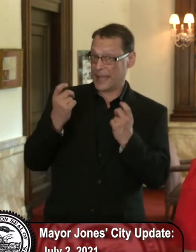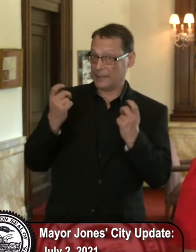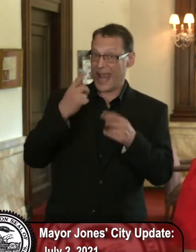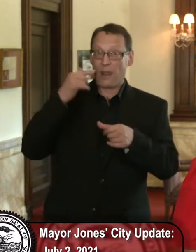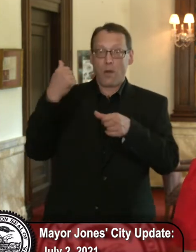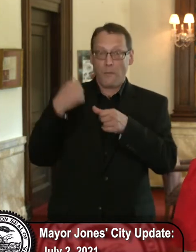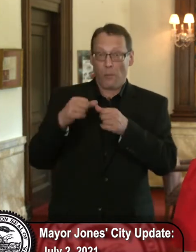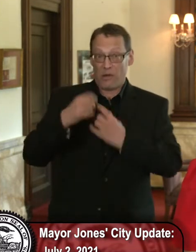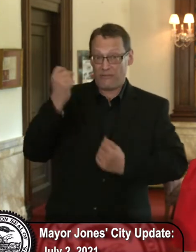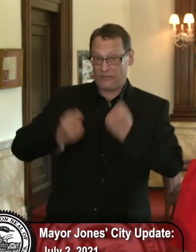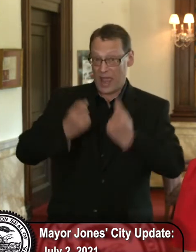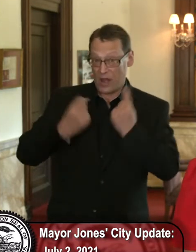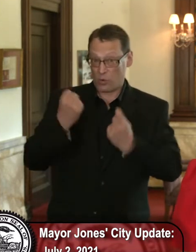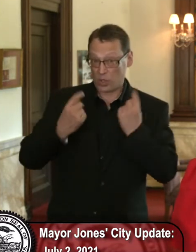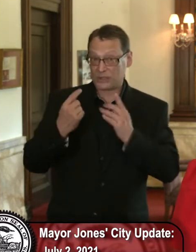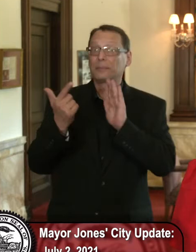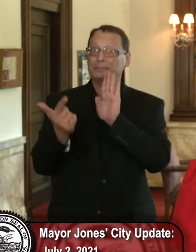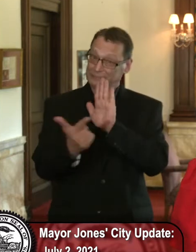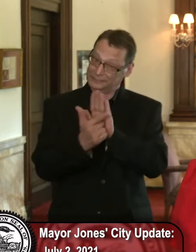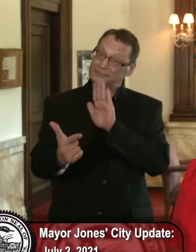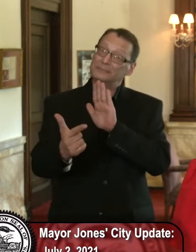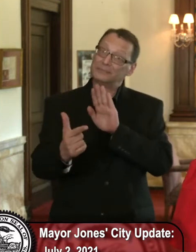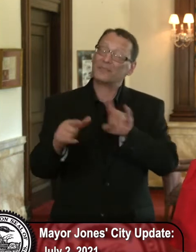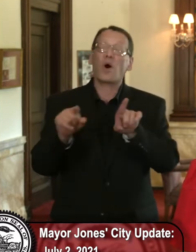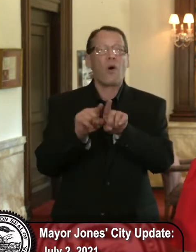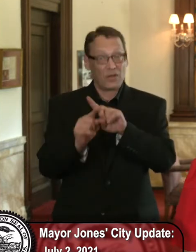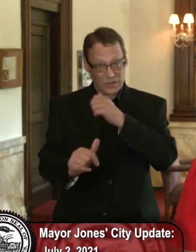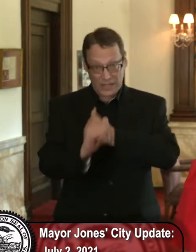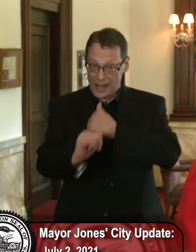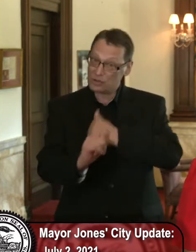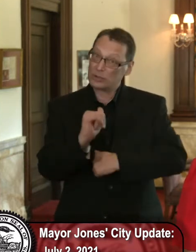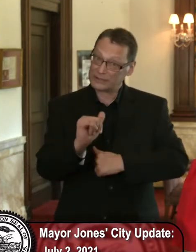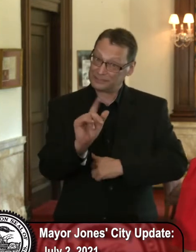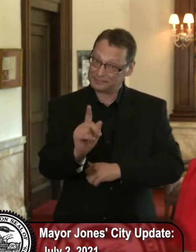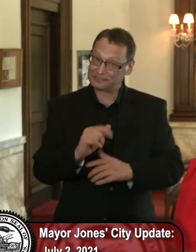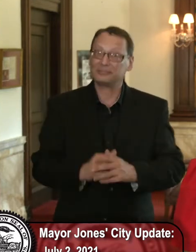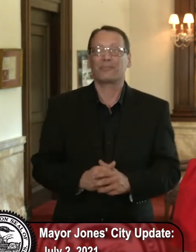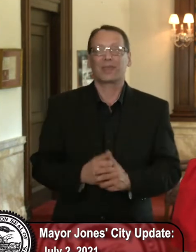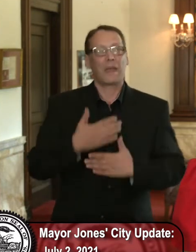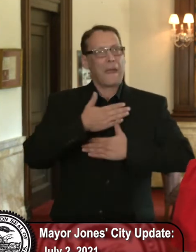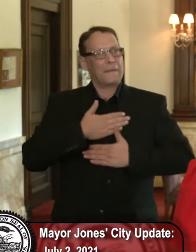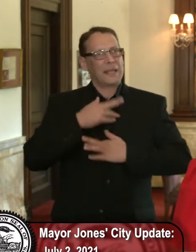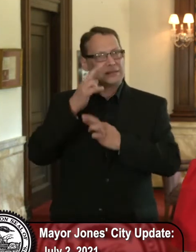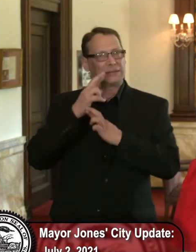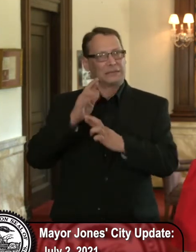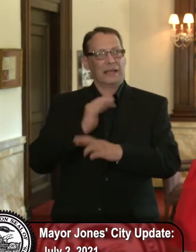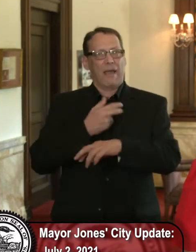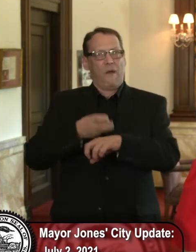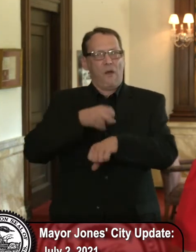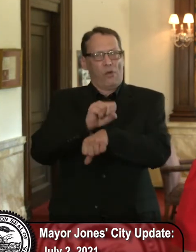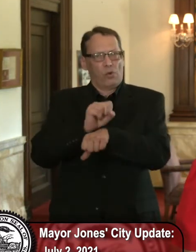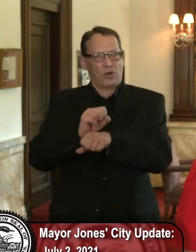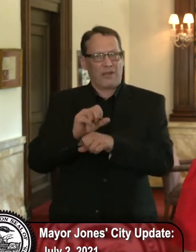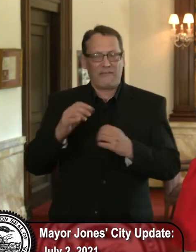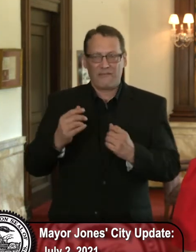that setting off fireworks in the city is illegal and dangerous. Please be considerate of our hardworking